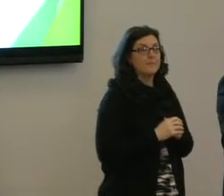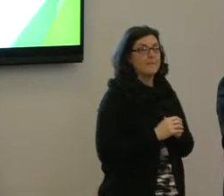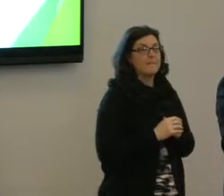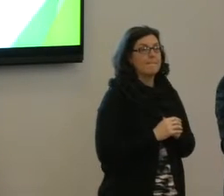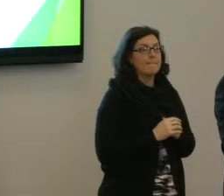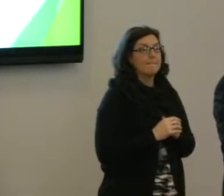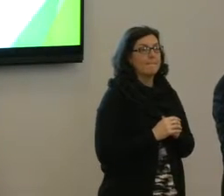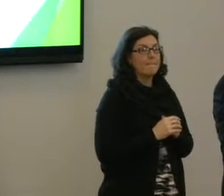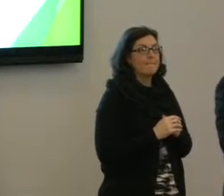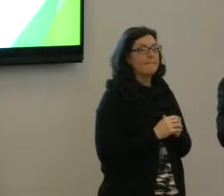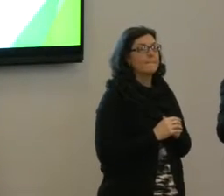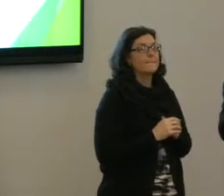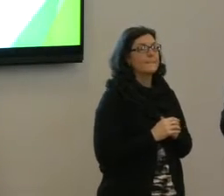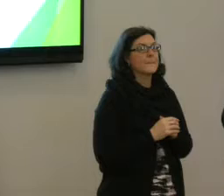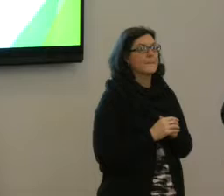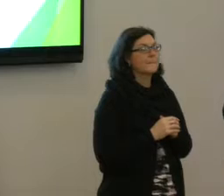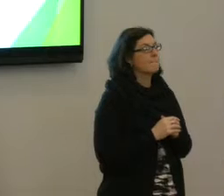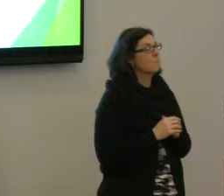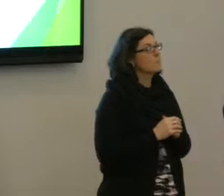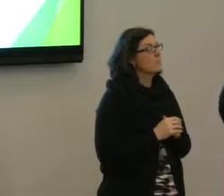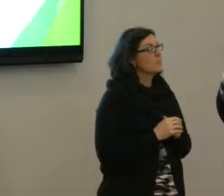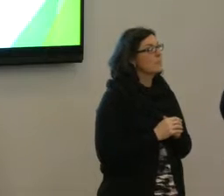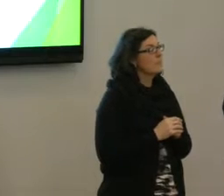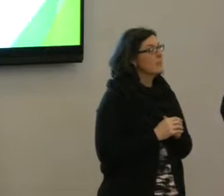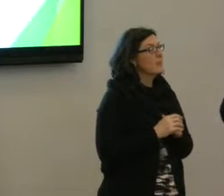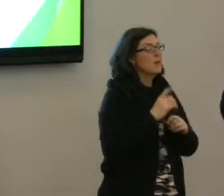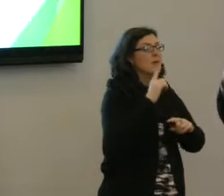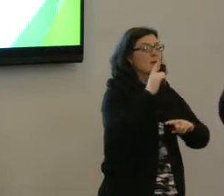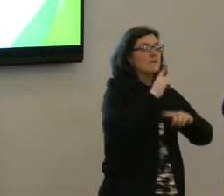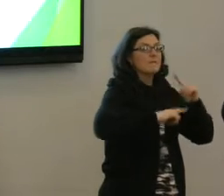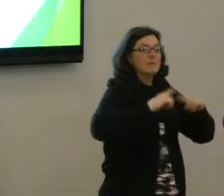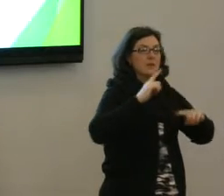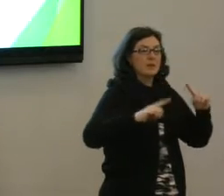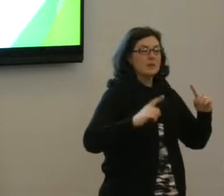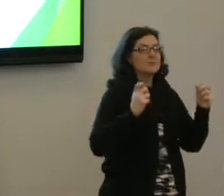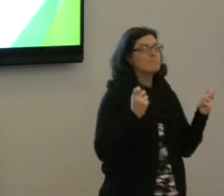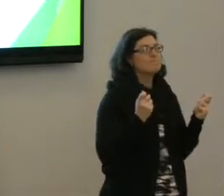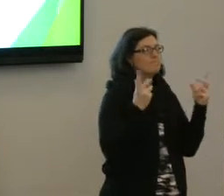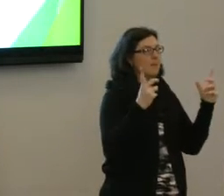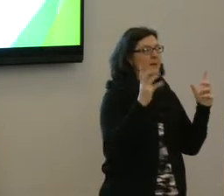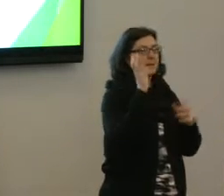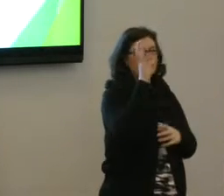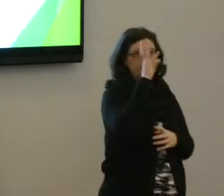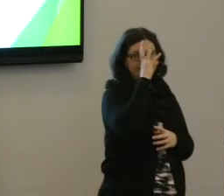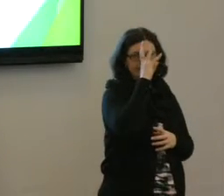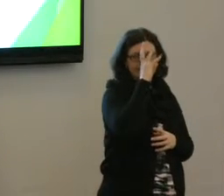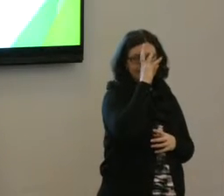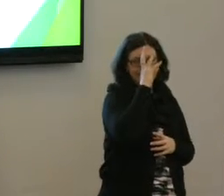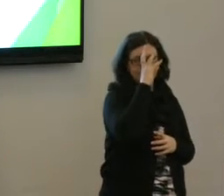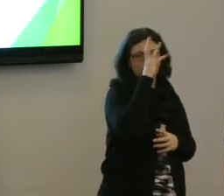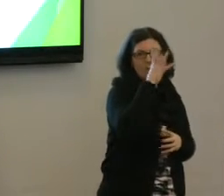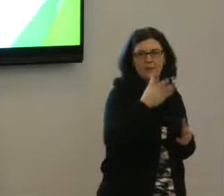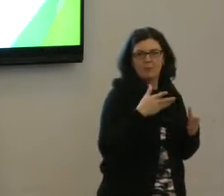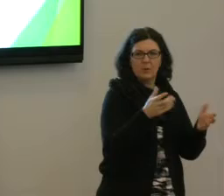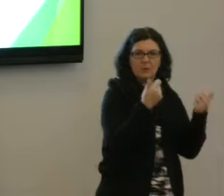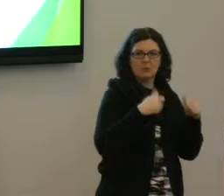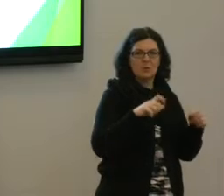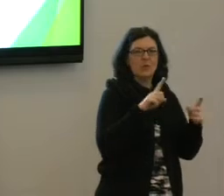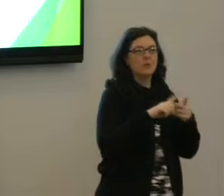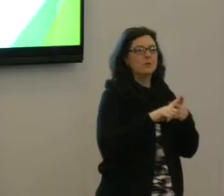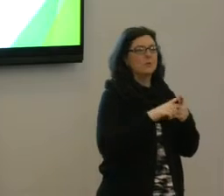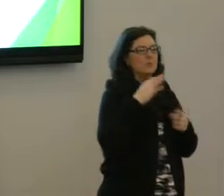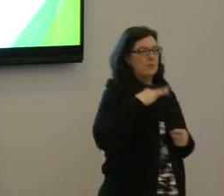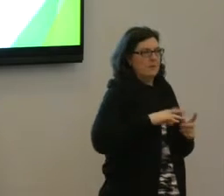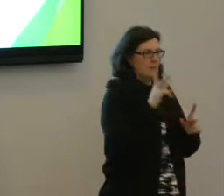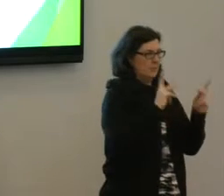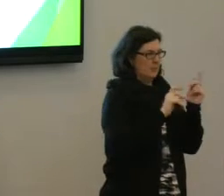of the ways in which it's trying to bring together a number of kind of really creative things, I think, on behalf of the